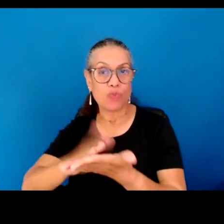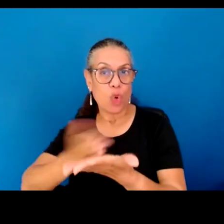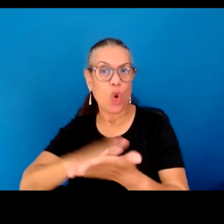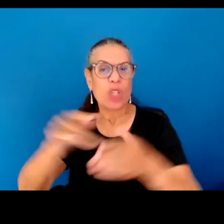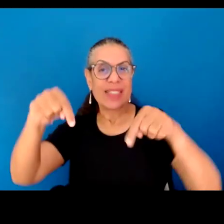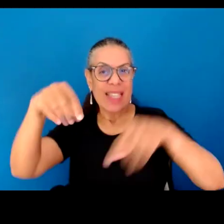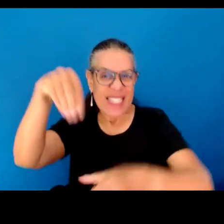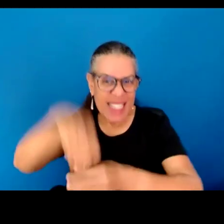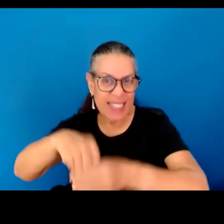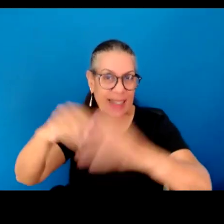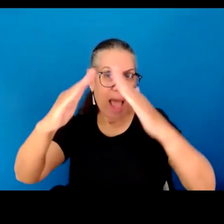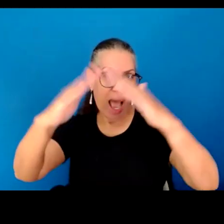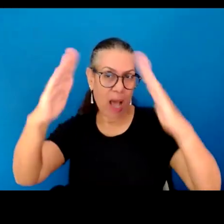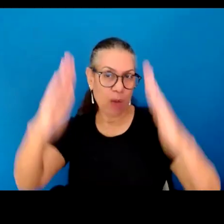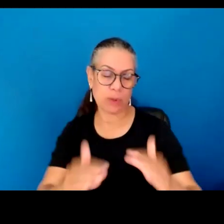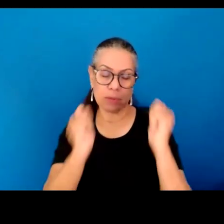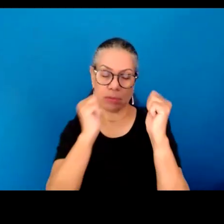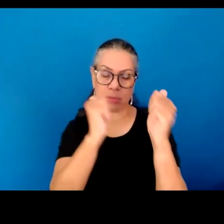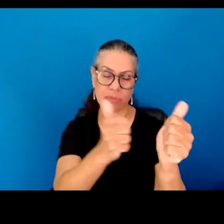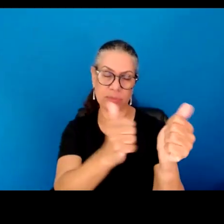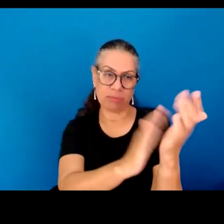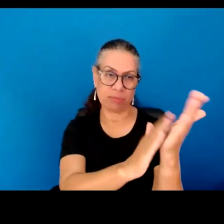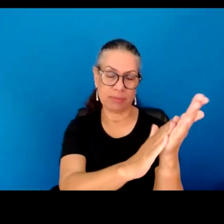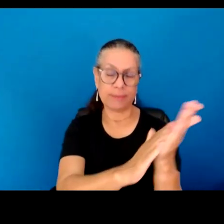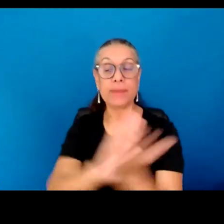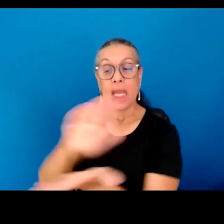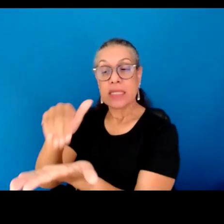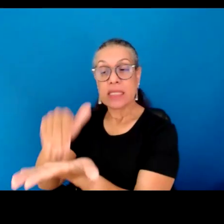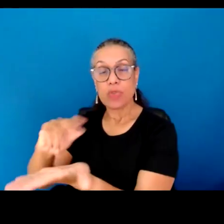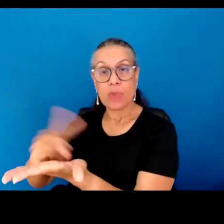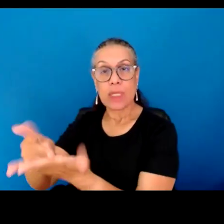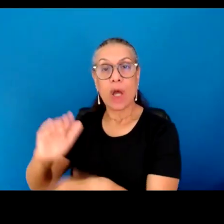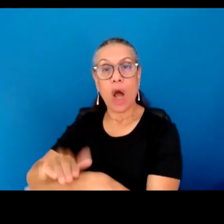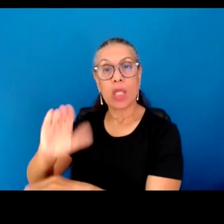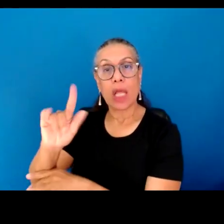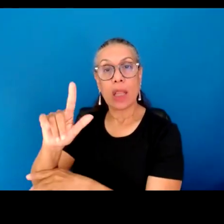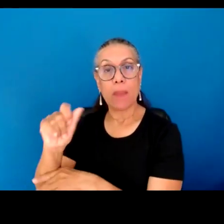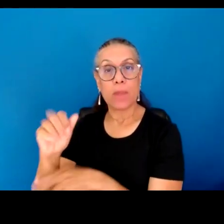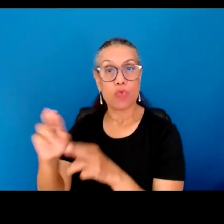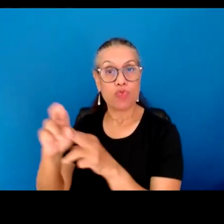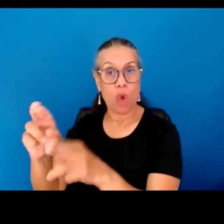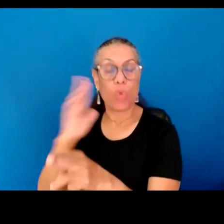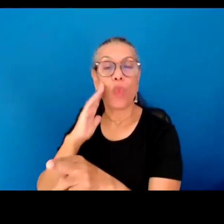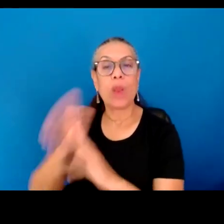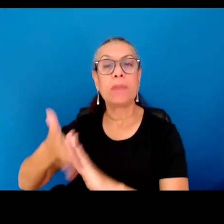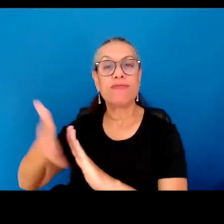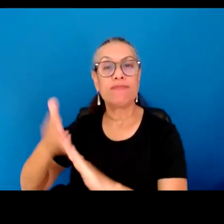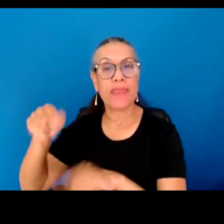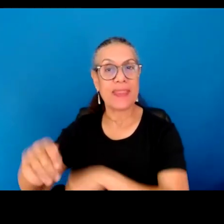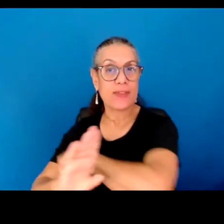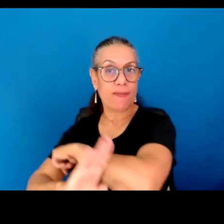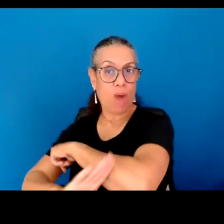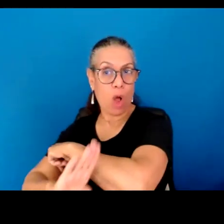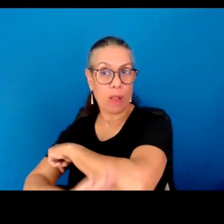kudos to the food and nutrition staff. The central kitchen on Columbia Road in Dorchester will be up and functioning this fall,